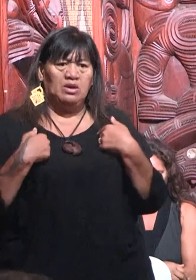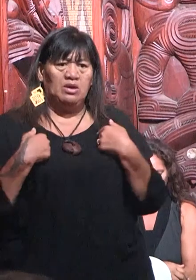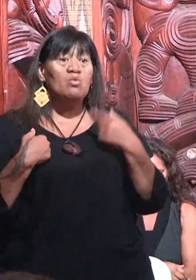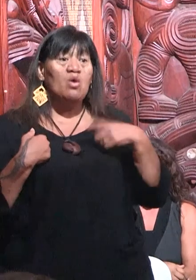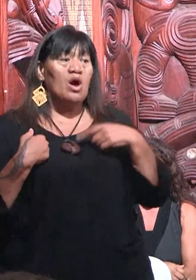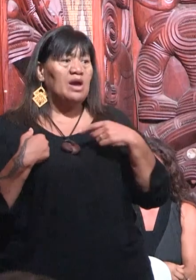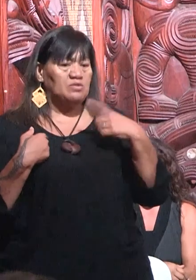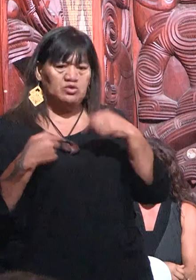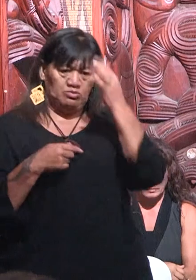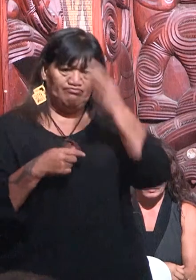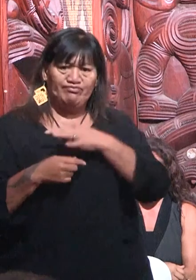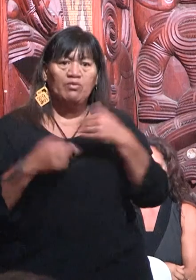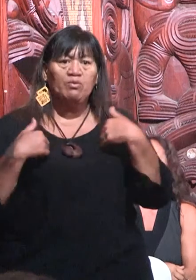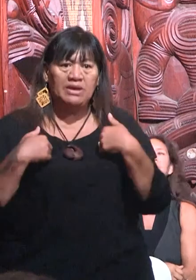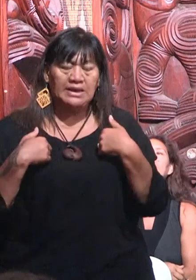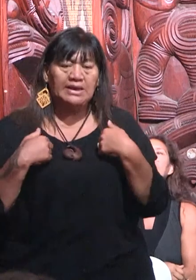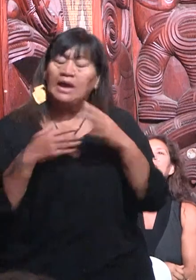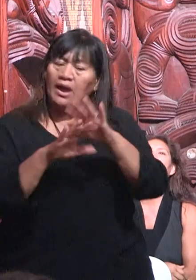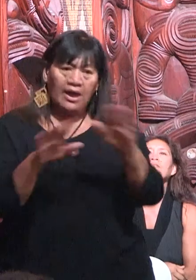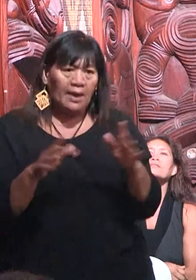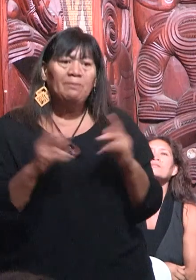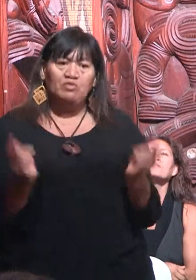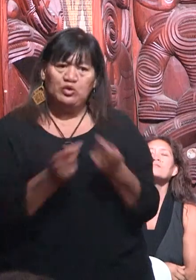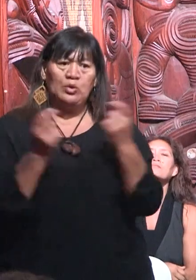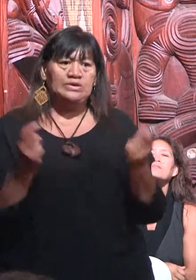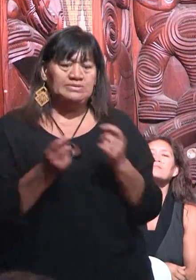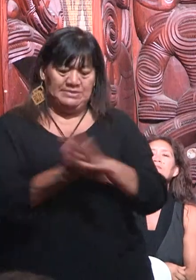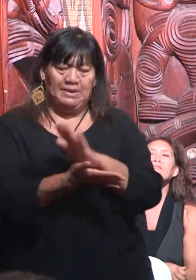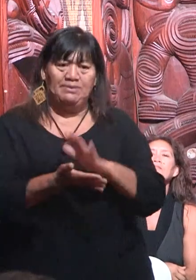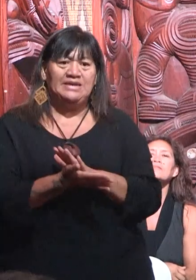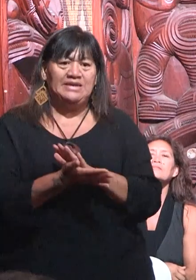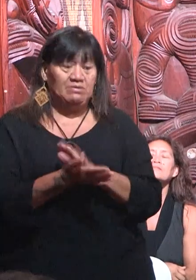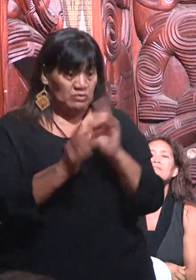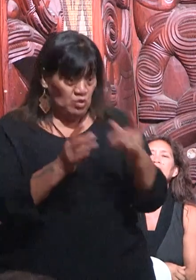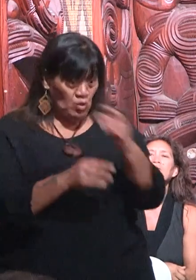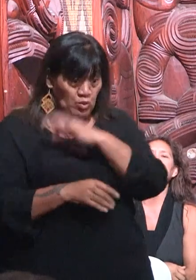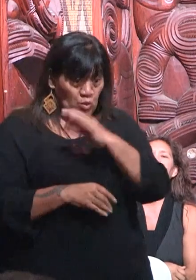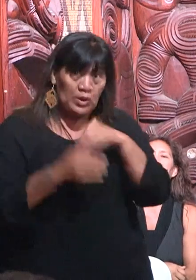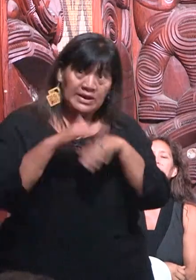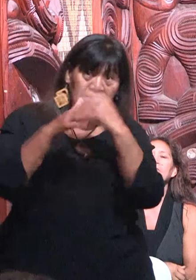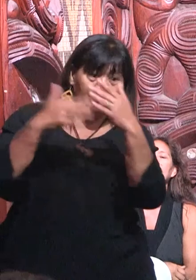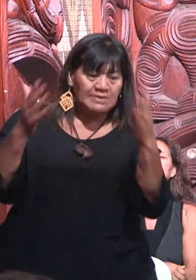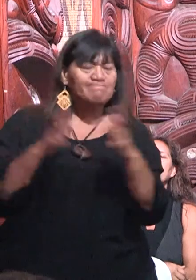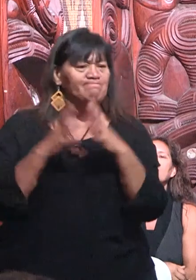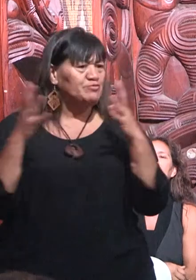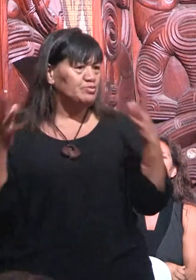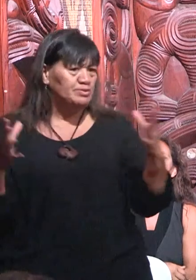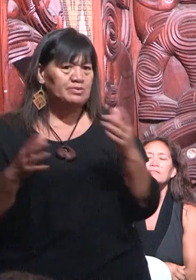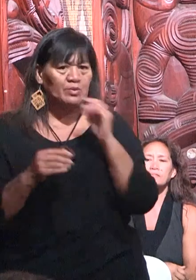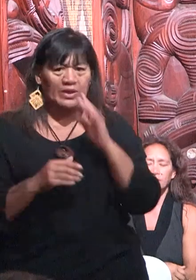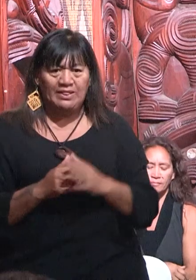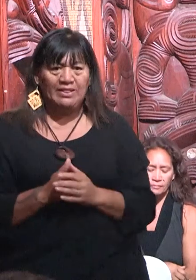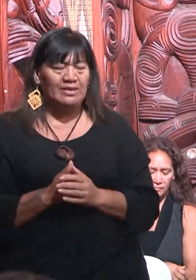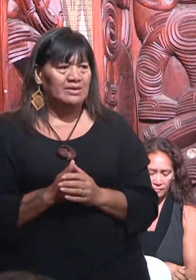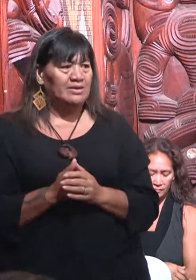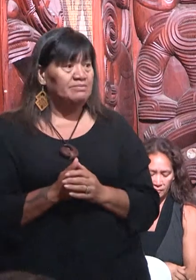account. Rejoice and be glad, for your reward is great in heaven. For